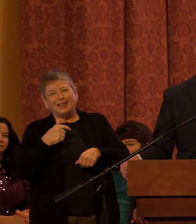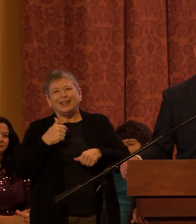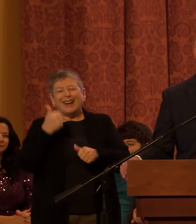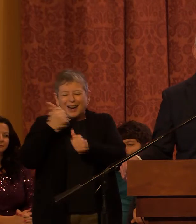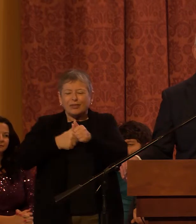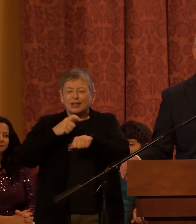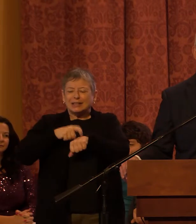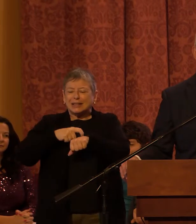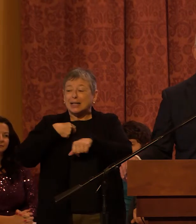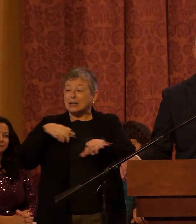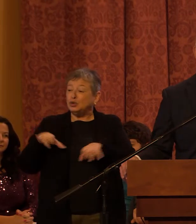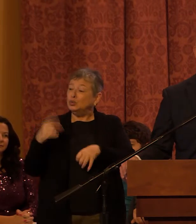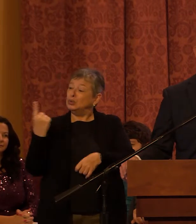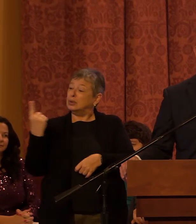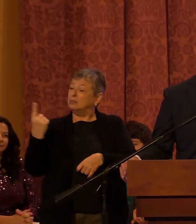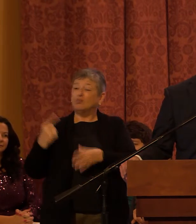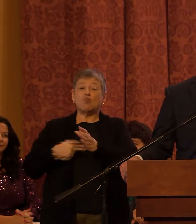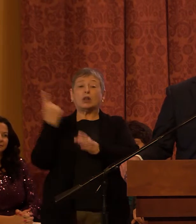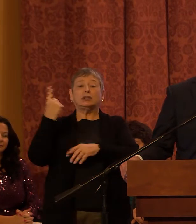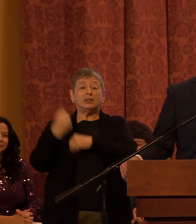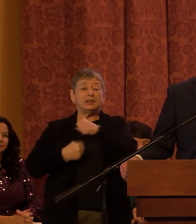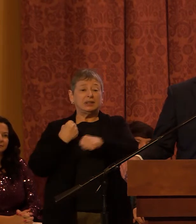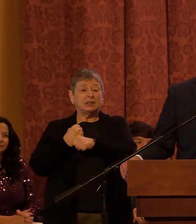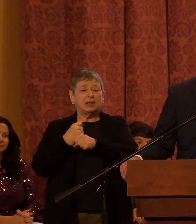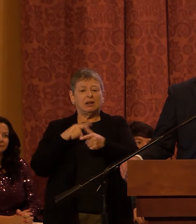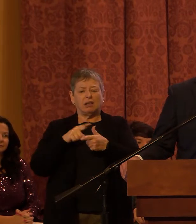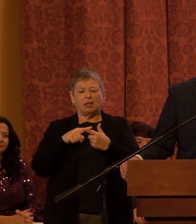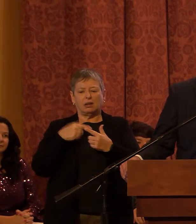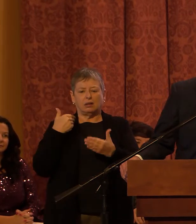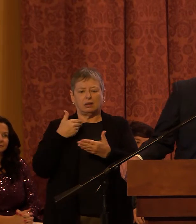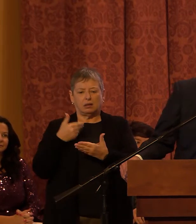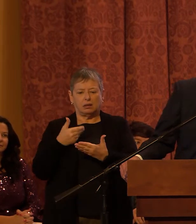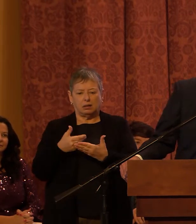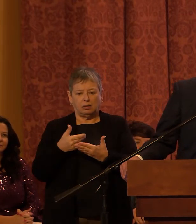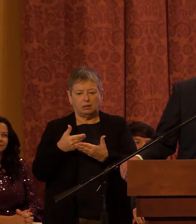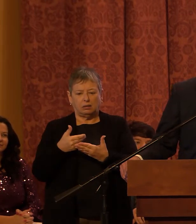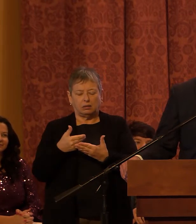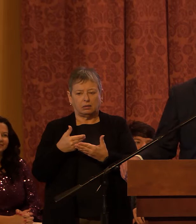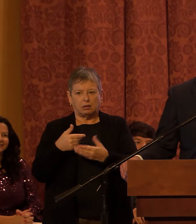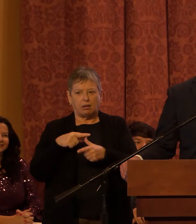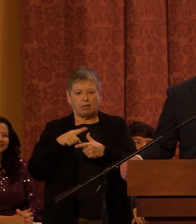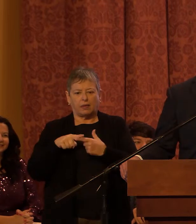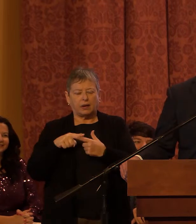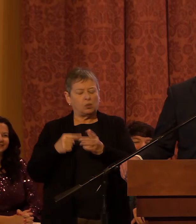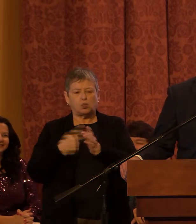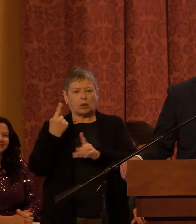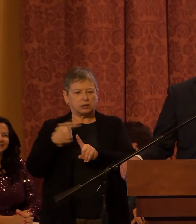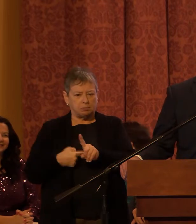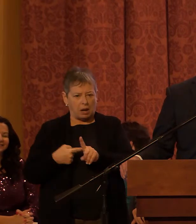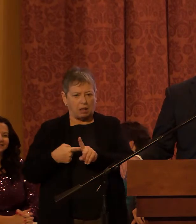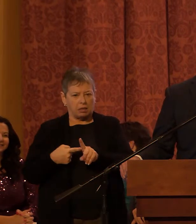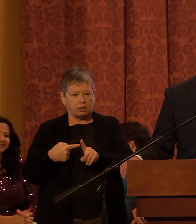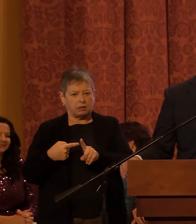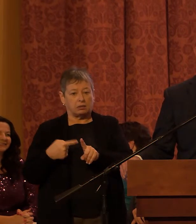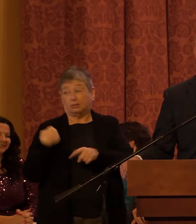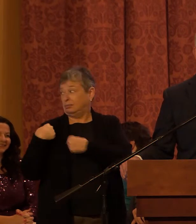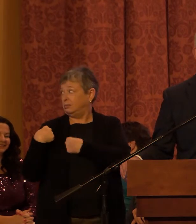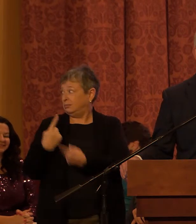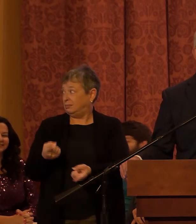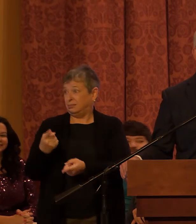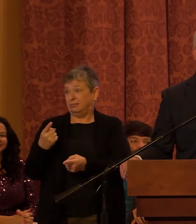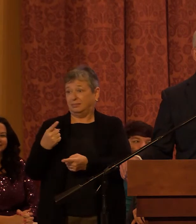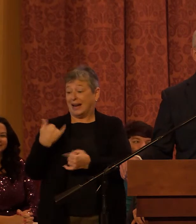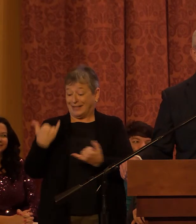do once a year, and pretty soon, for things I only do once a month, I'll be doing them for the last